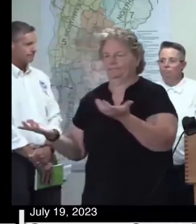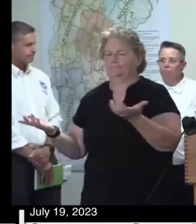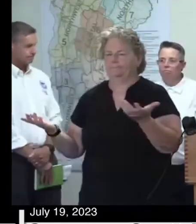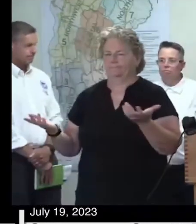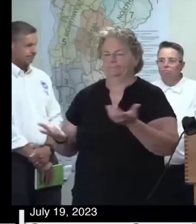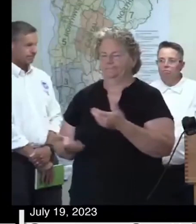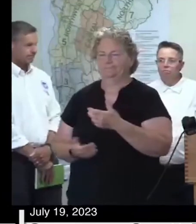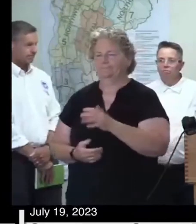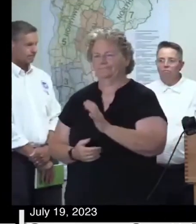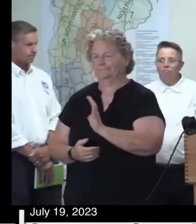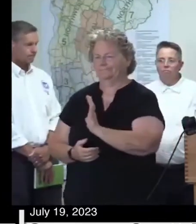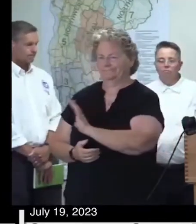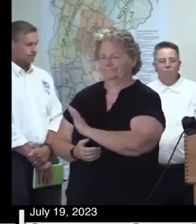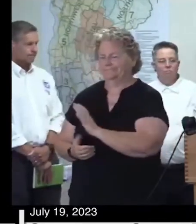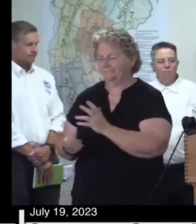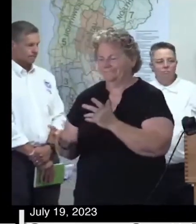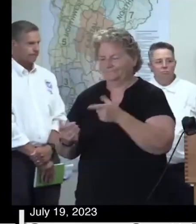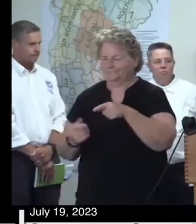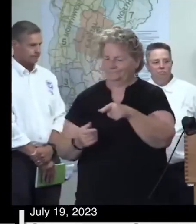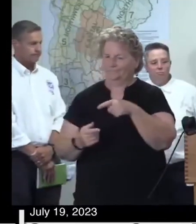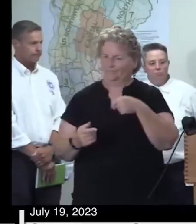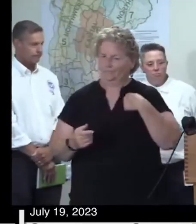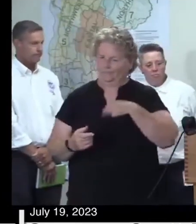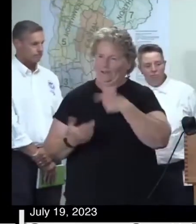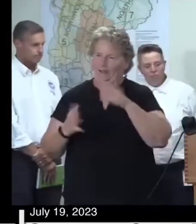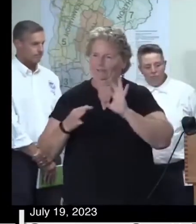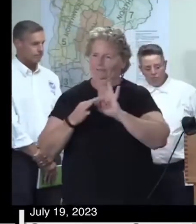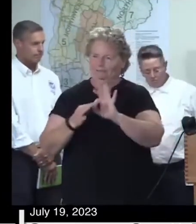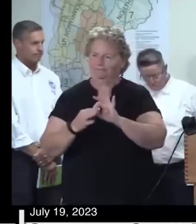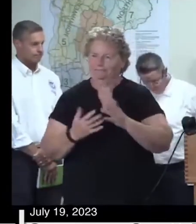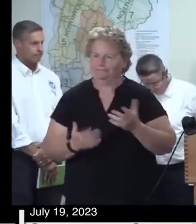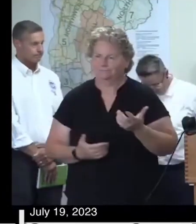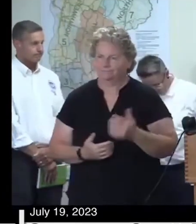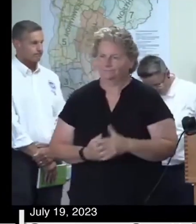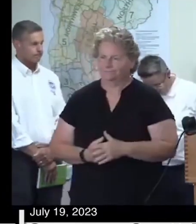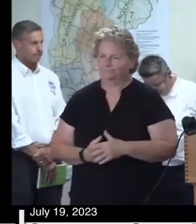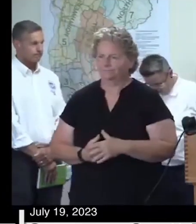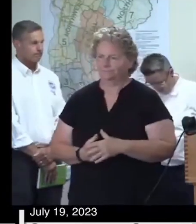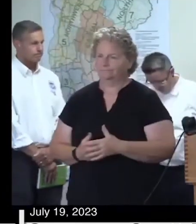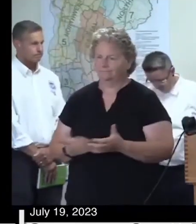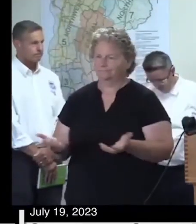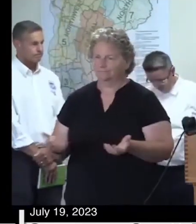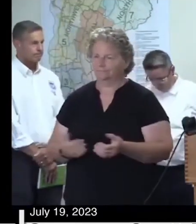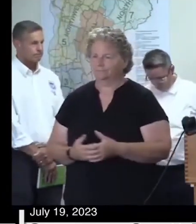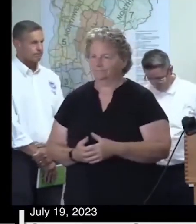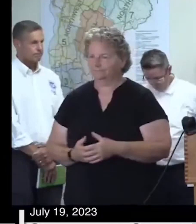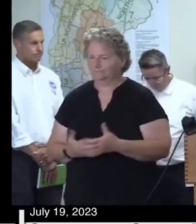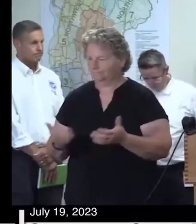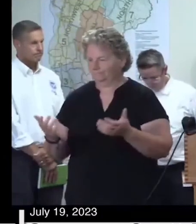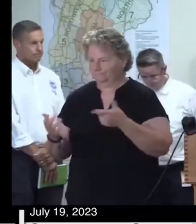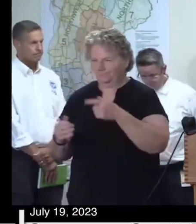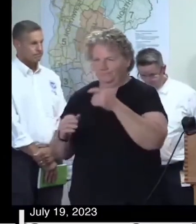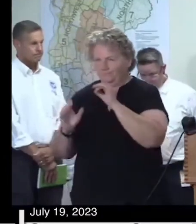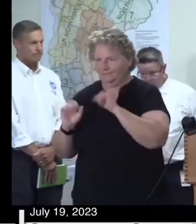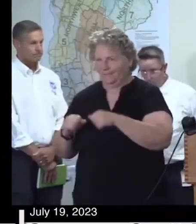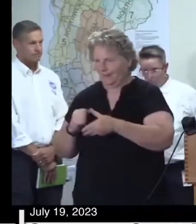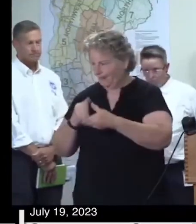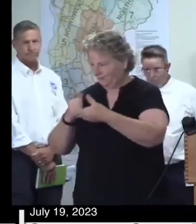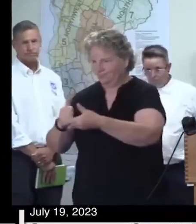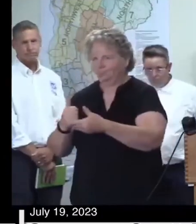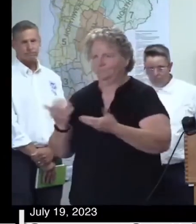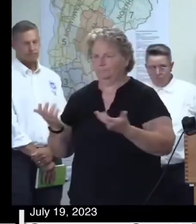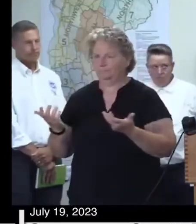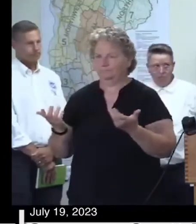context, but we are in person and on the phone speaking directly to officials and the emergency management director, which is the way the system